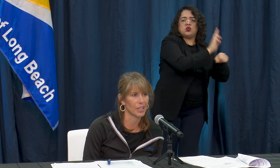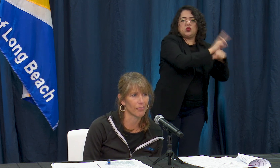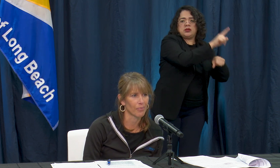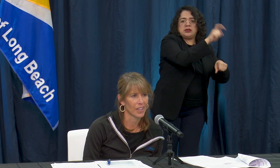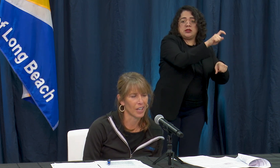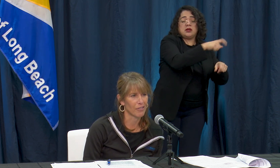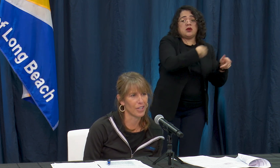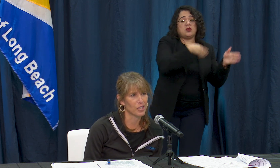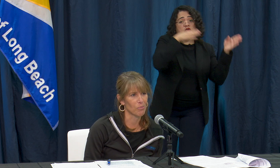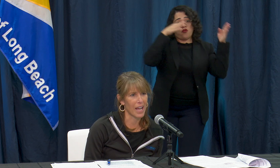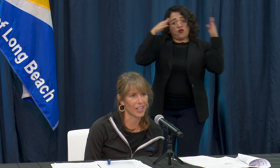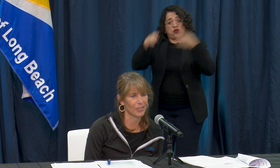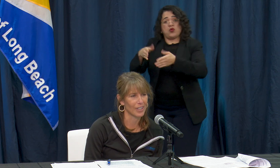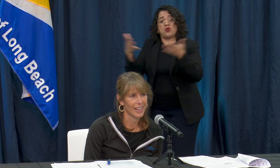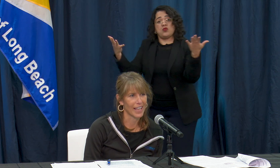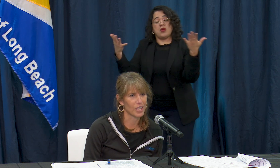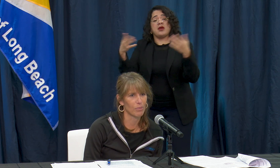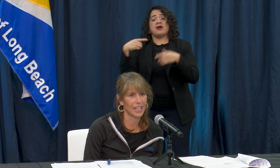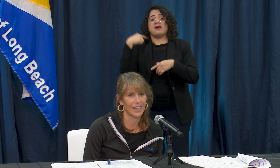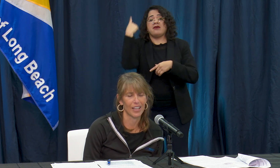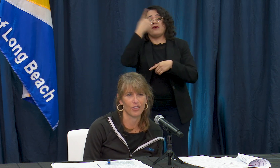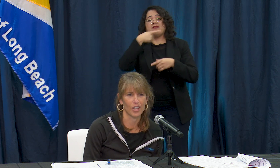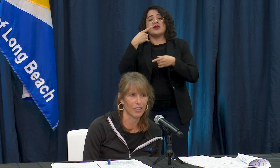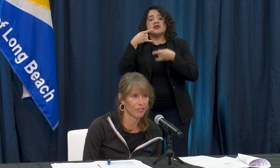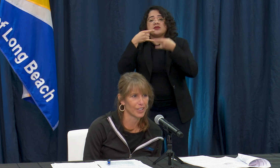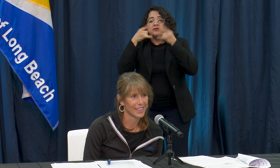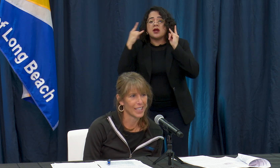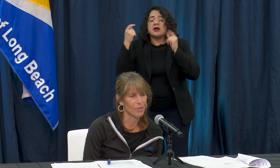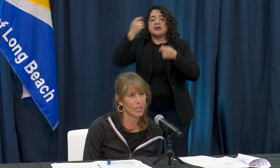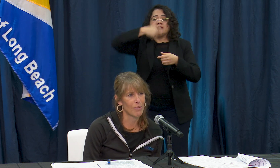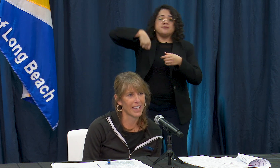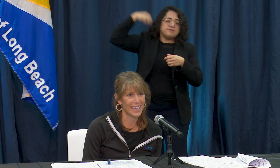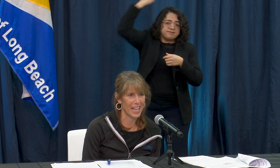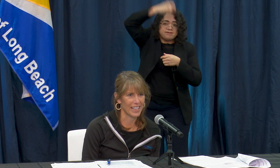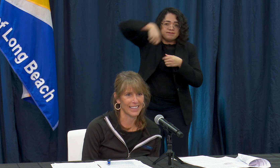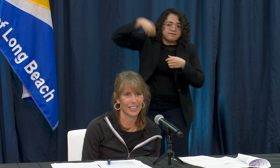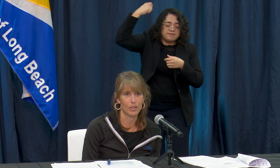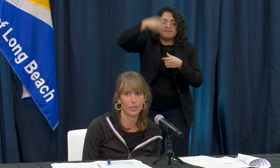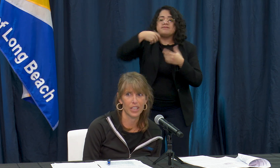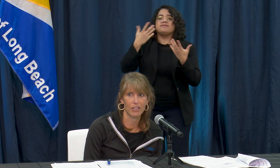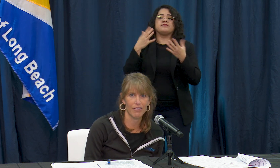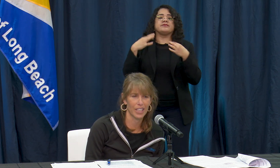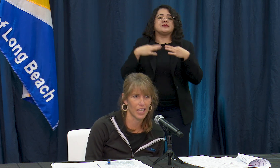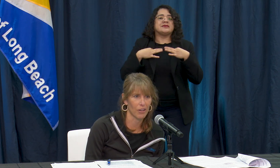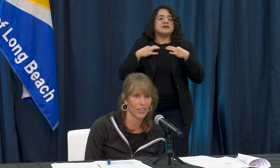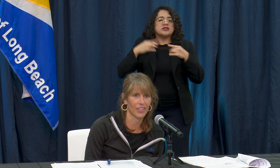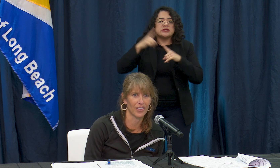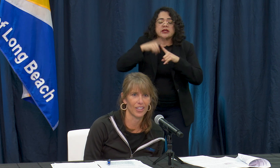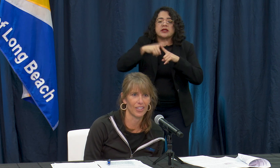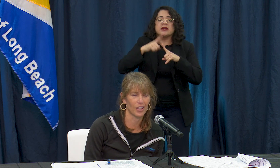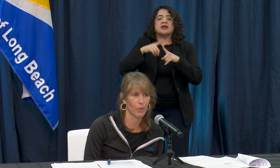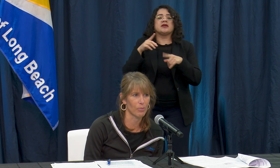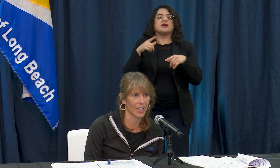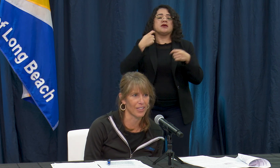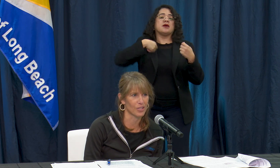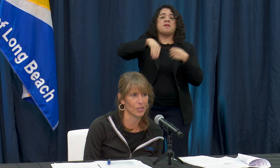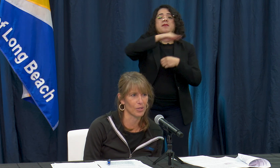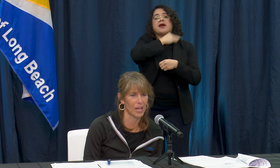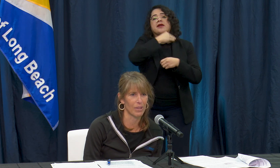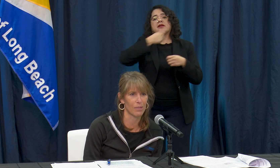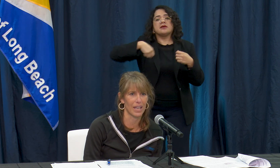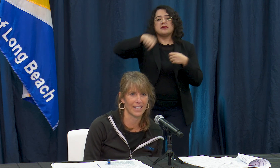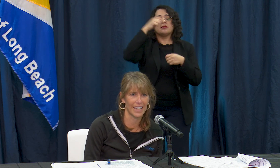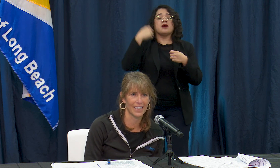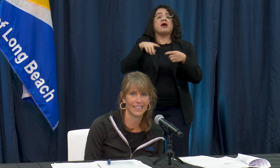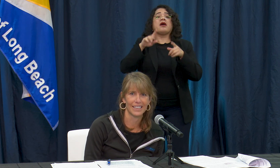facial masks. That can be a scarf. It can be a bandana. There's a really great video on the CDC website that shows you